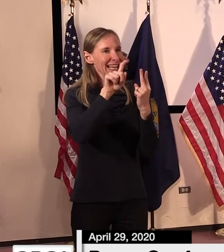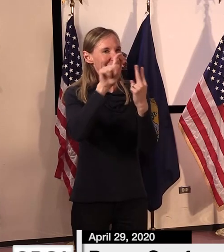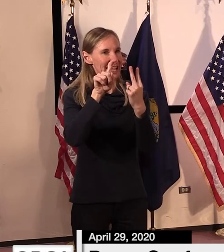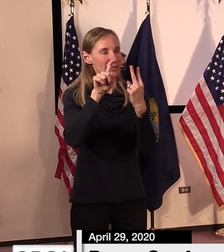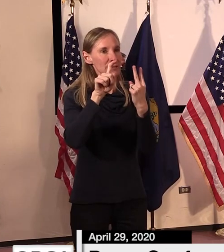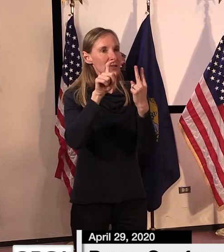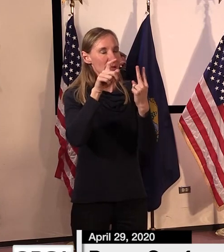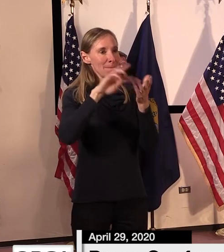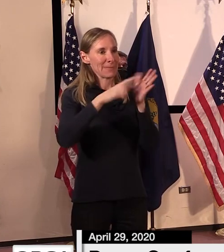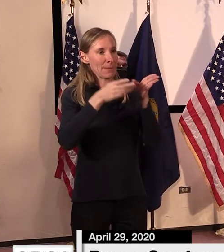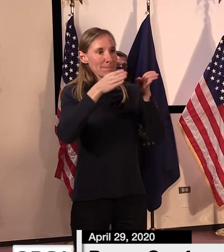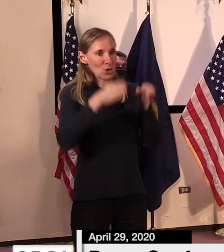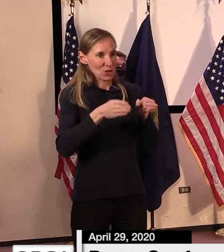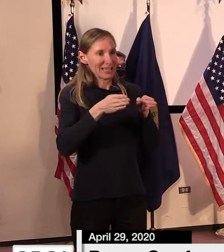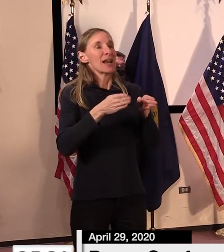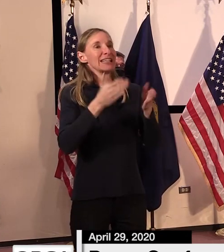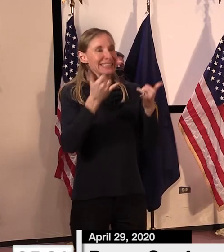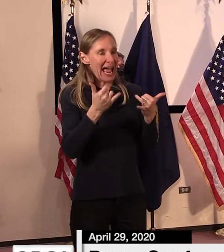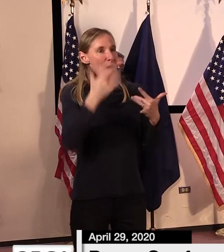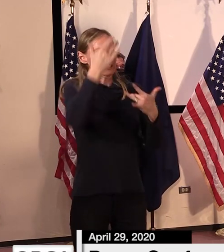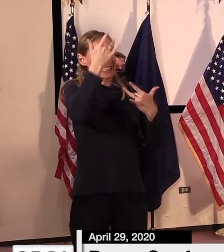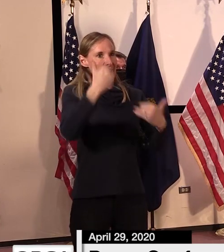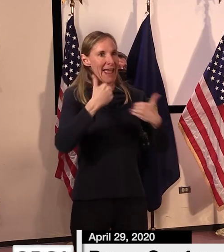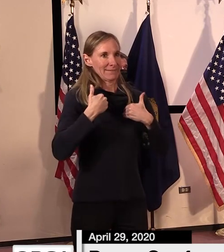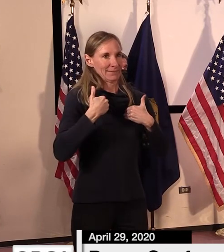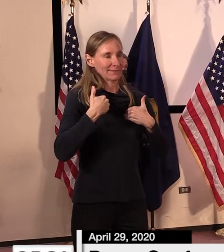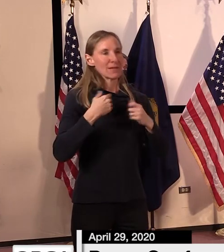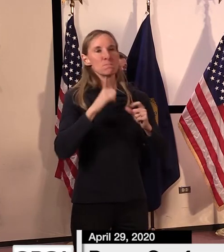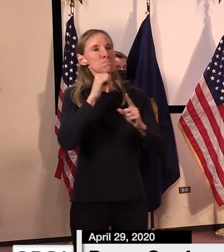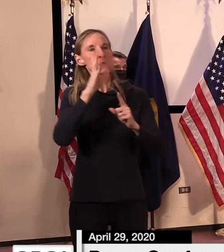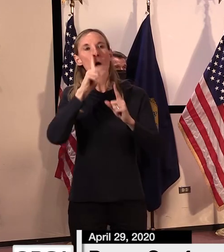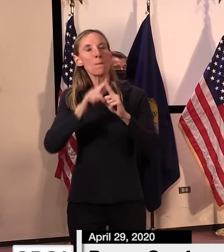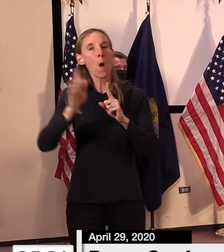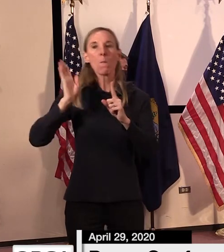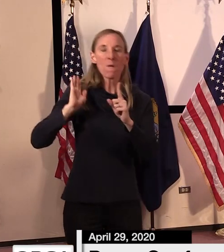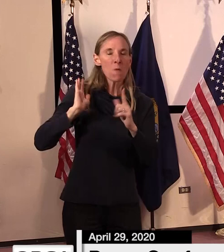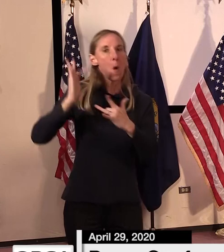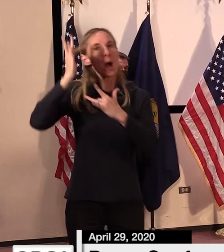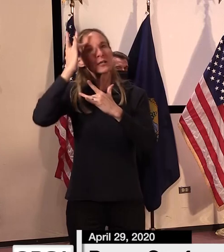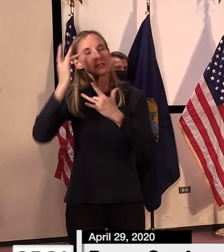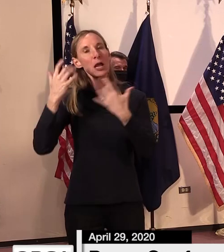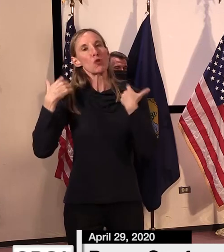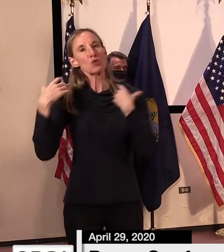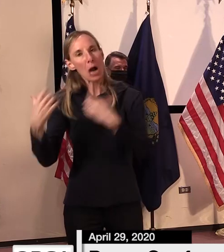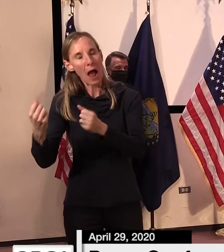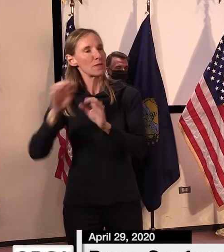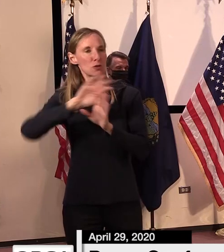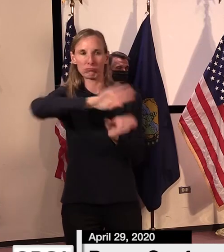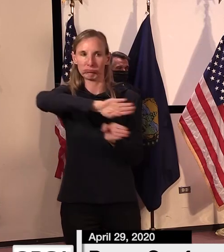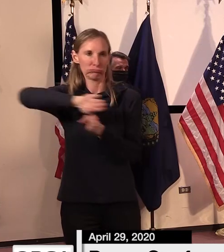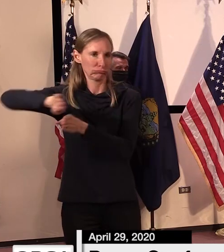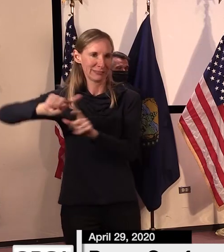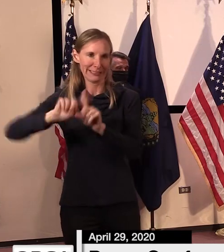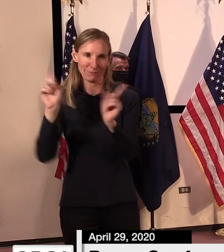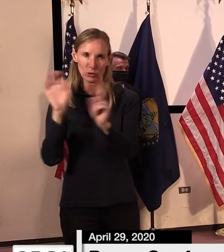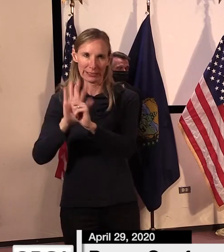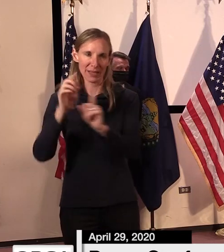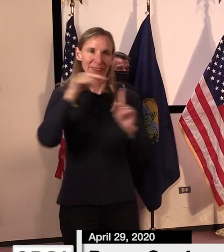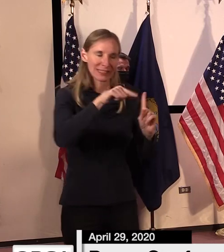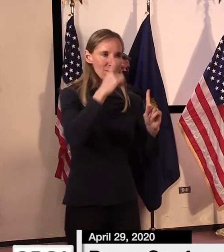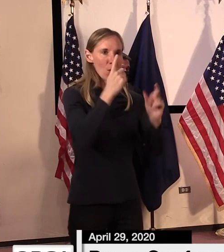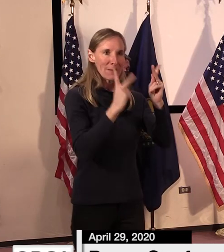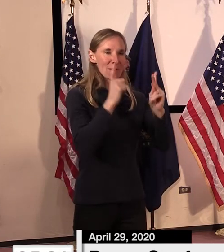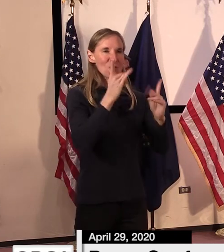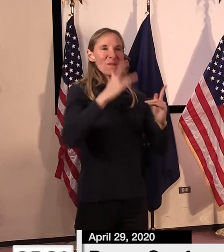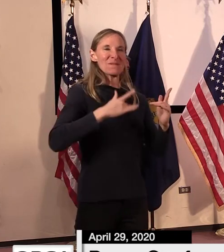of COVID-19. We're not talking about antibody testing or serology testing that we've covered in previous press conferences